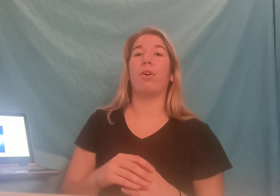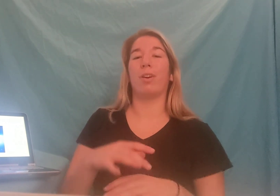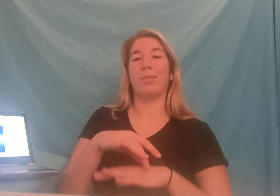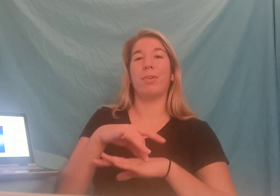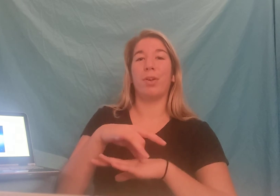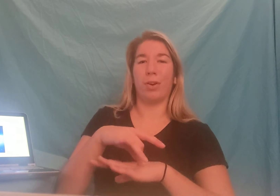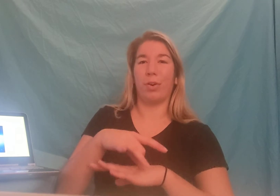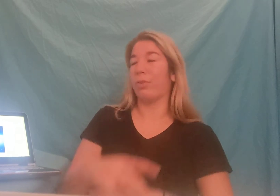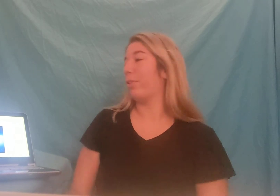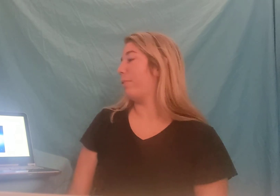our earth.